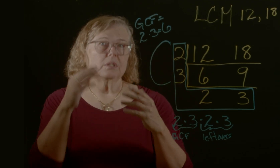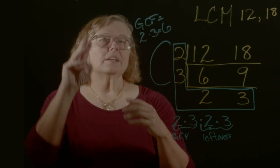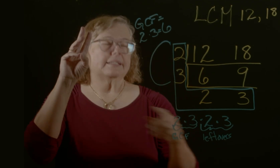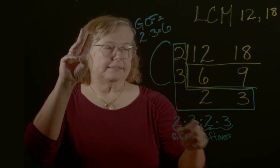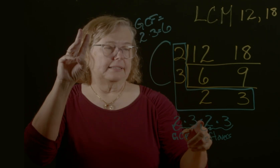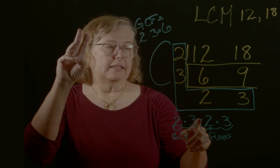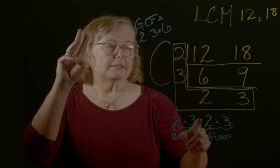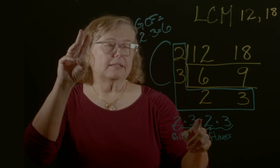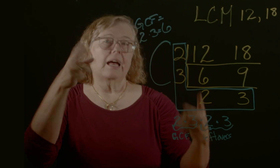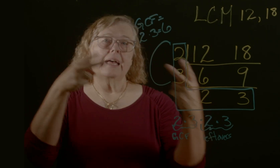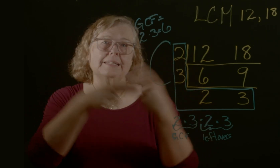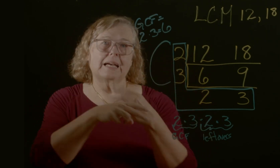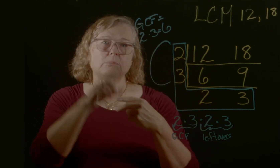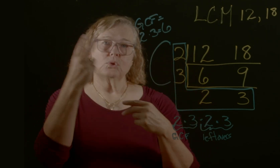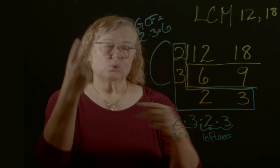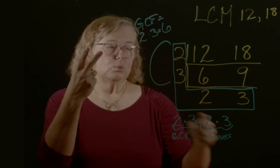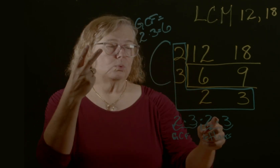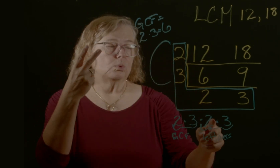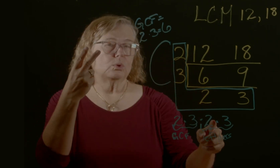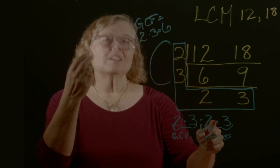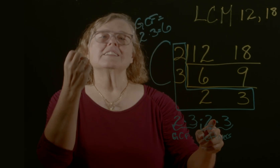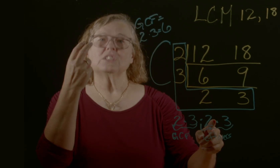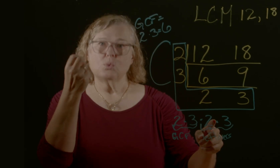2 is 12. Times 3,